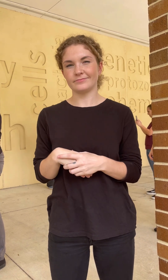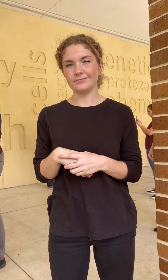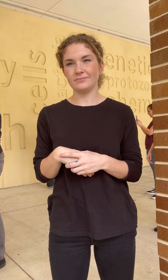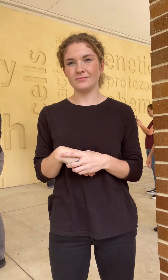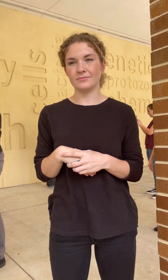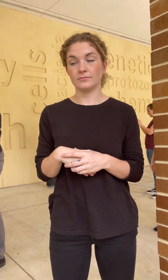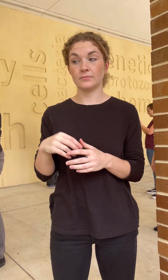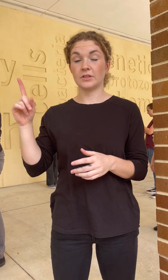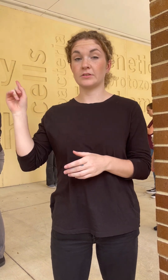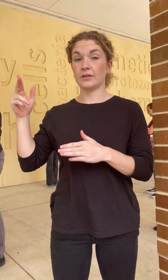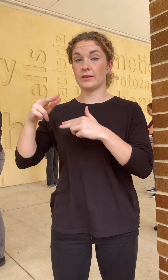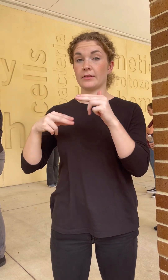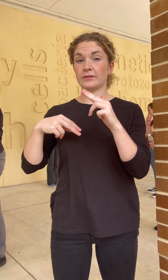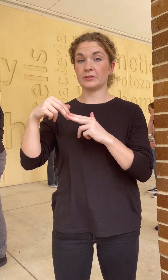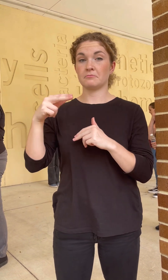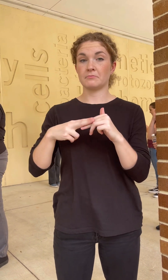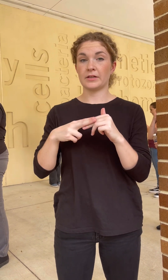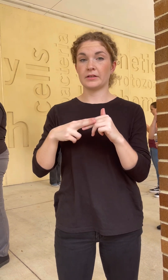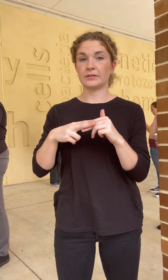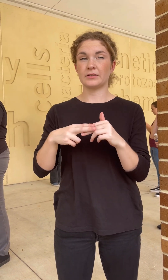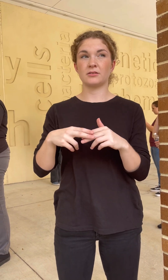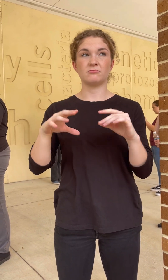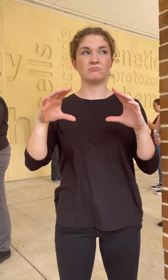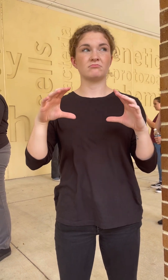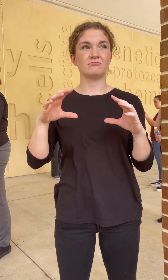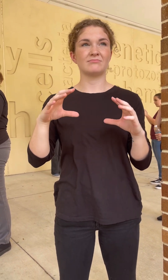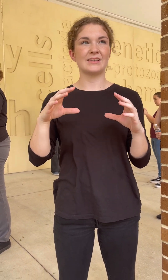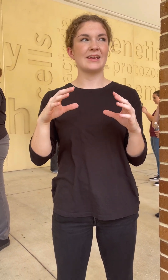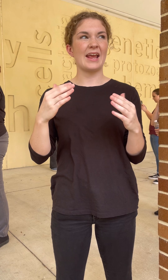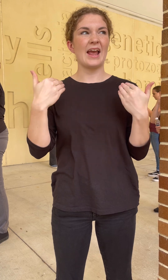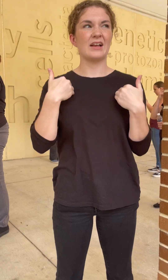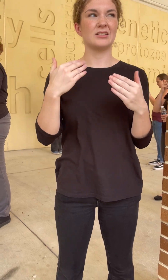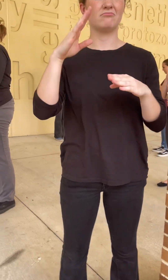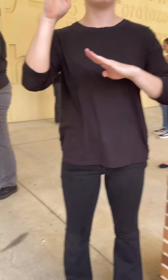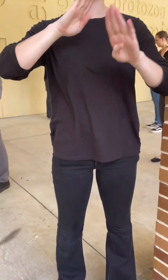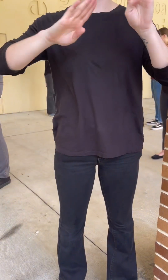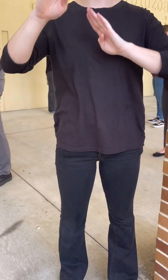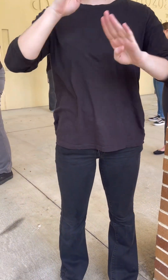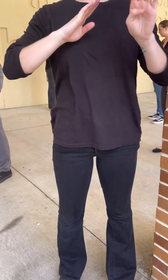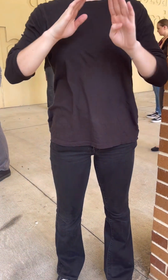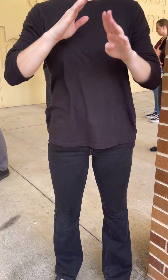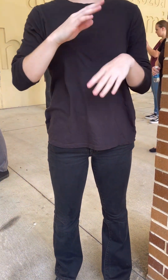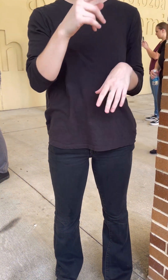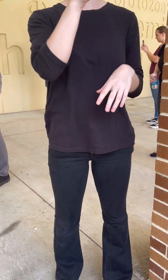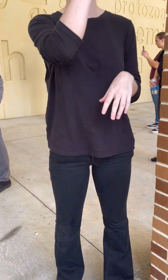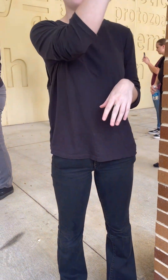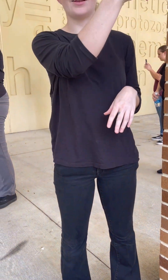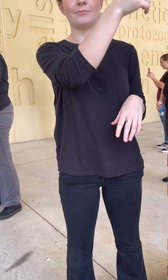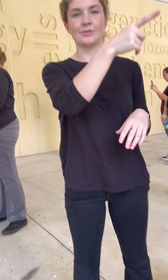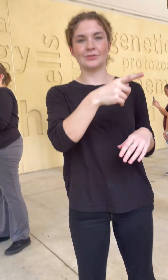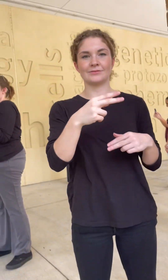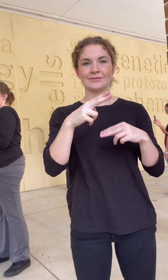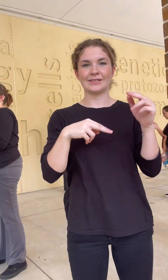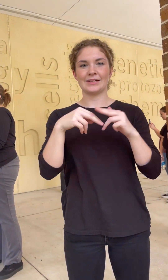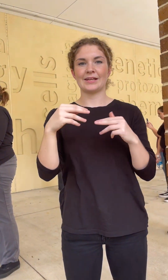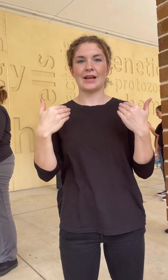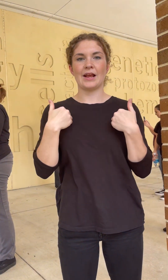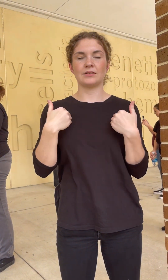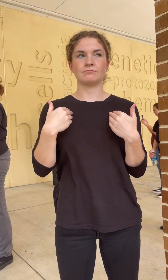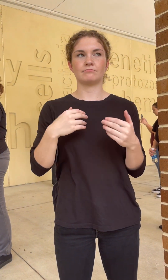handles biology. This building handles almost every other ology. So criminology, anthropology,